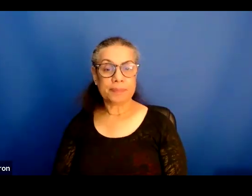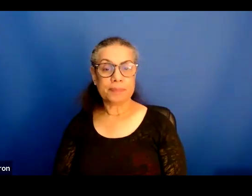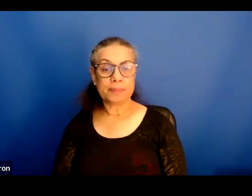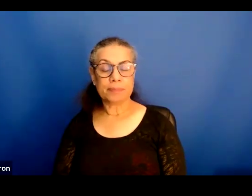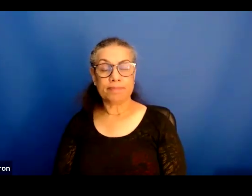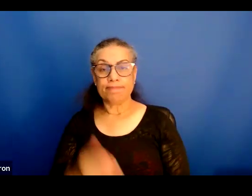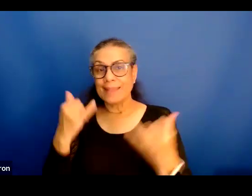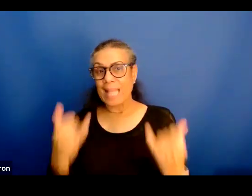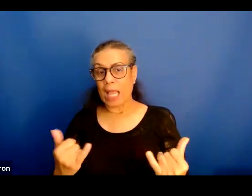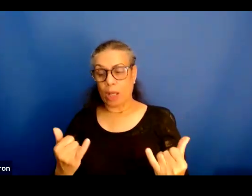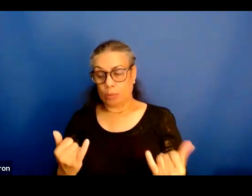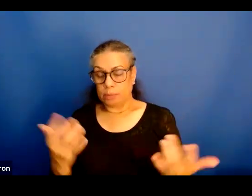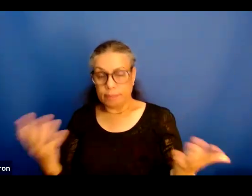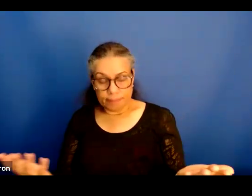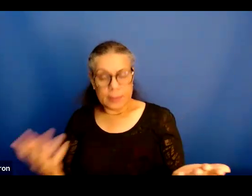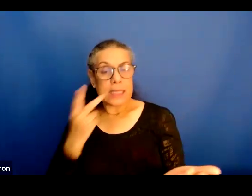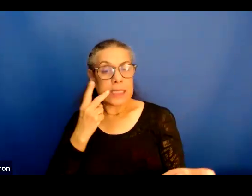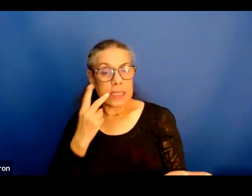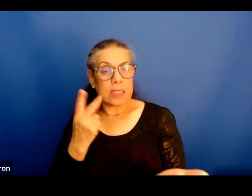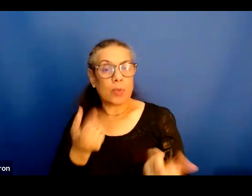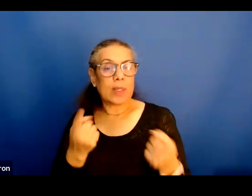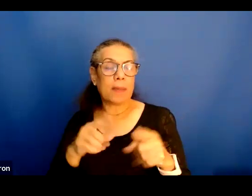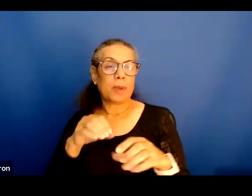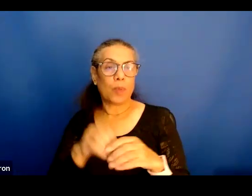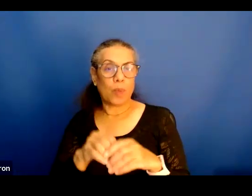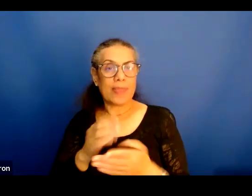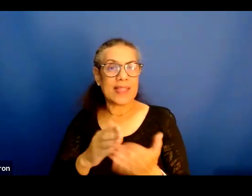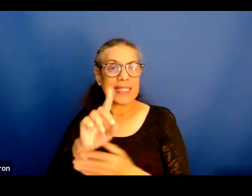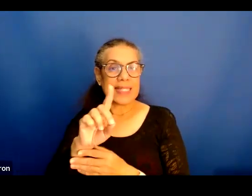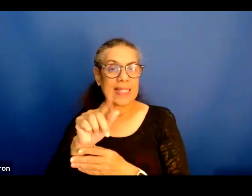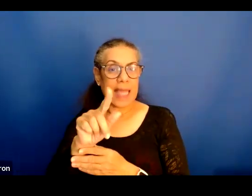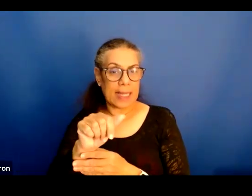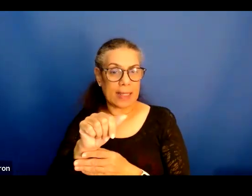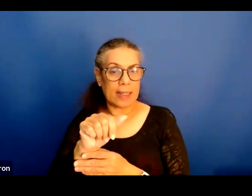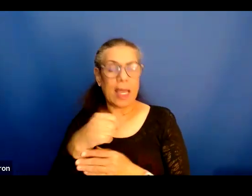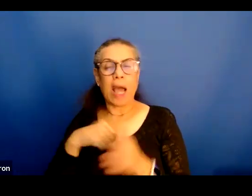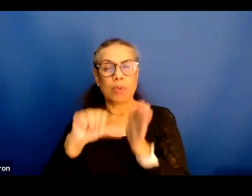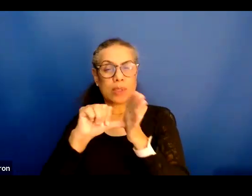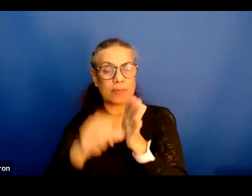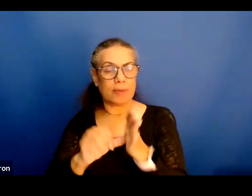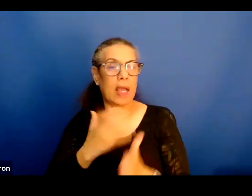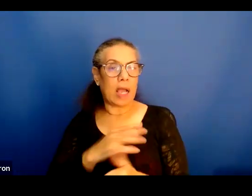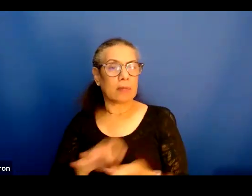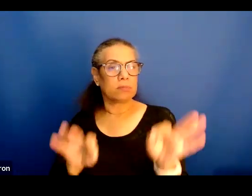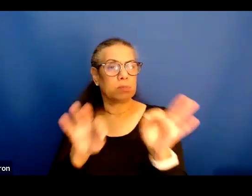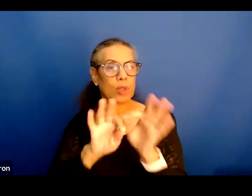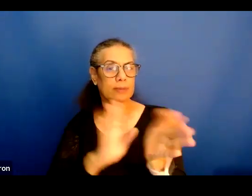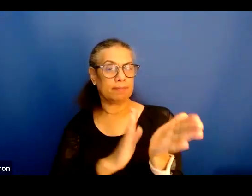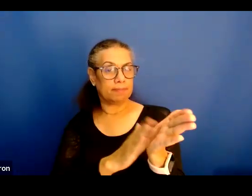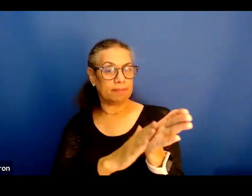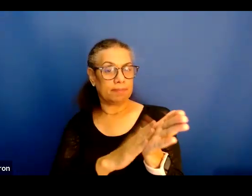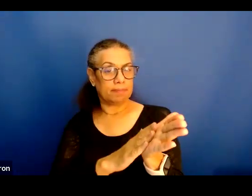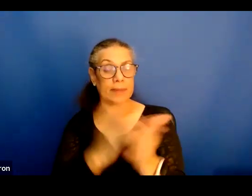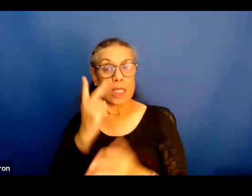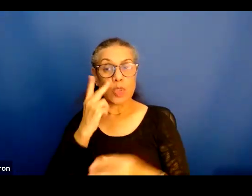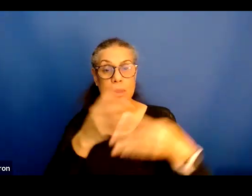Where we are, an analysis of our inclusion and partial inclusion data. Please allow me to spotlight our key accomplishments. As you look at the